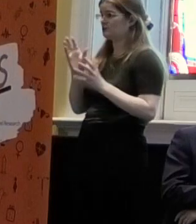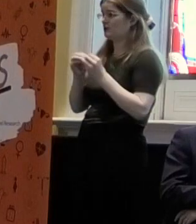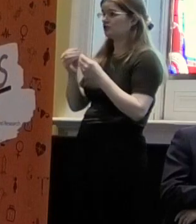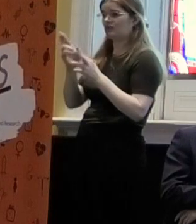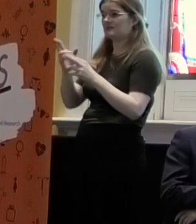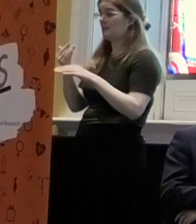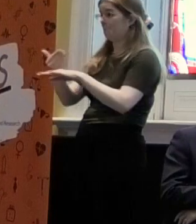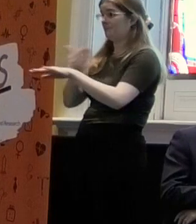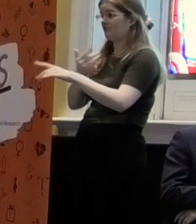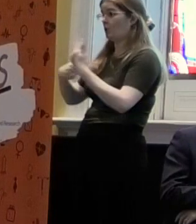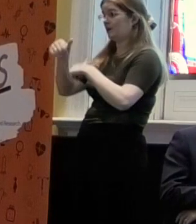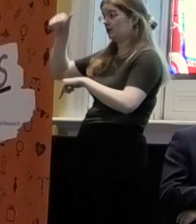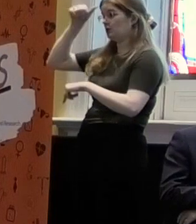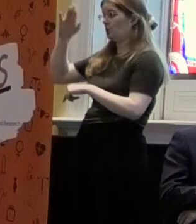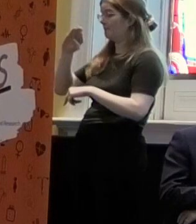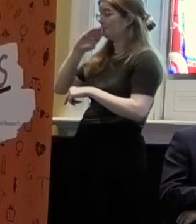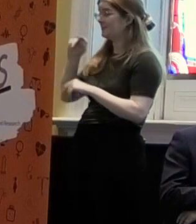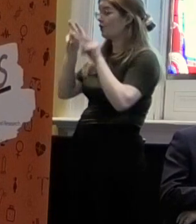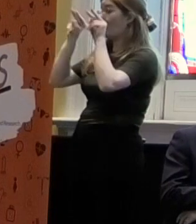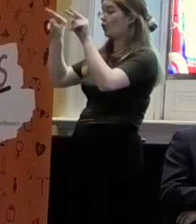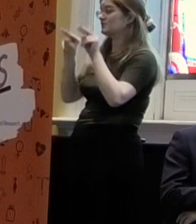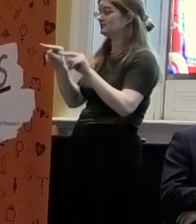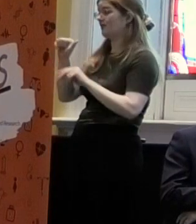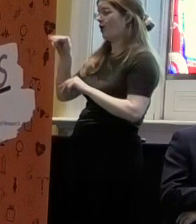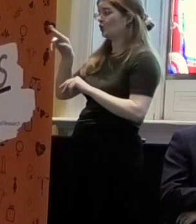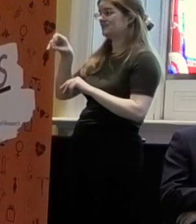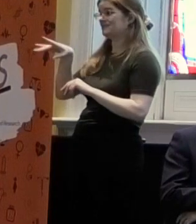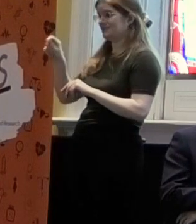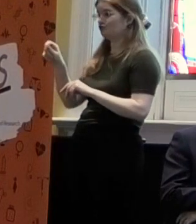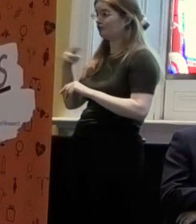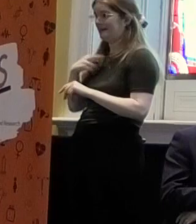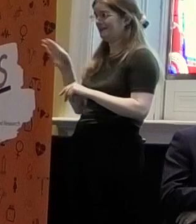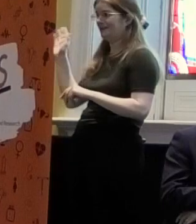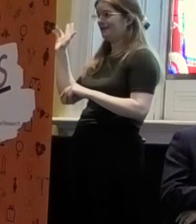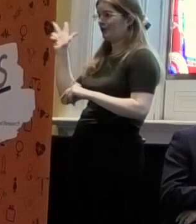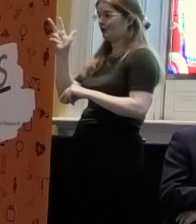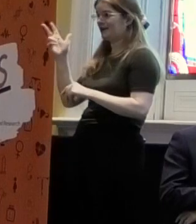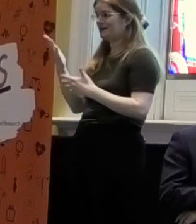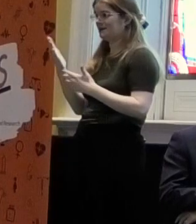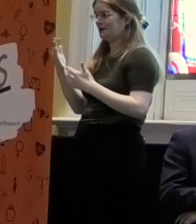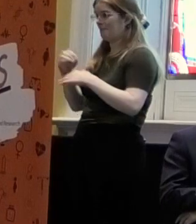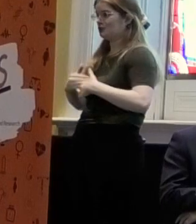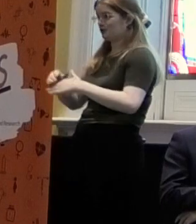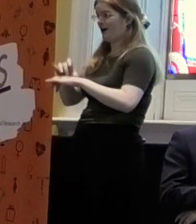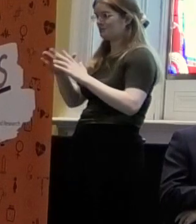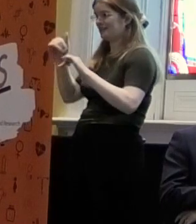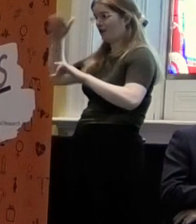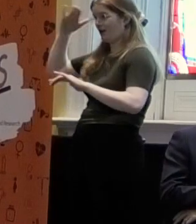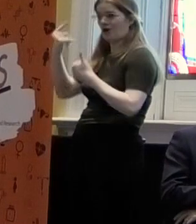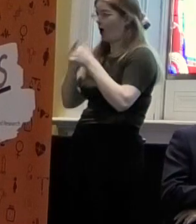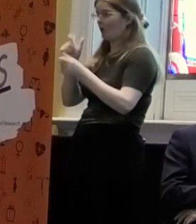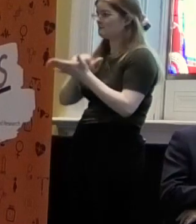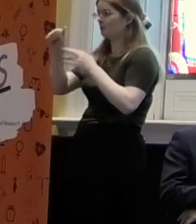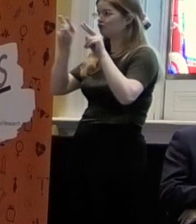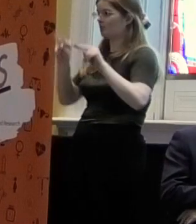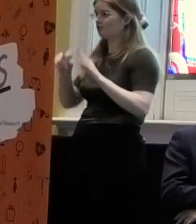before anyone knew what audit was and publishing audits, the 3 Dublin maternity hospitals were publishing audits of